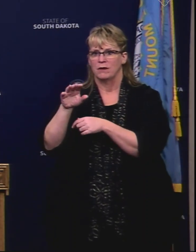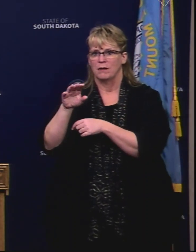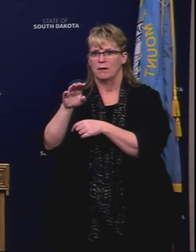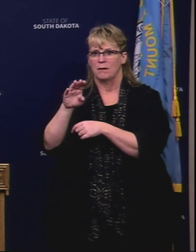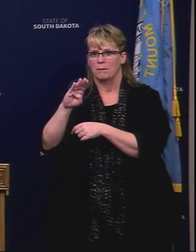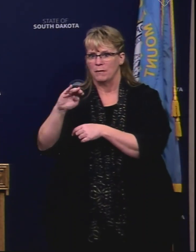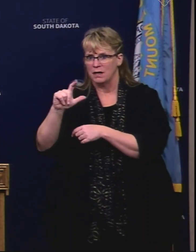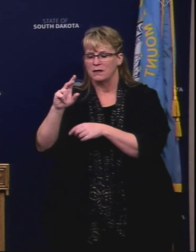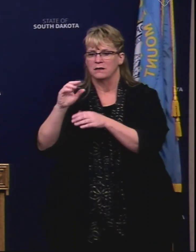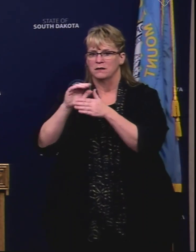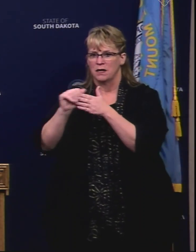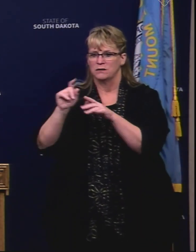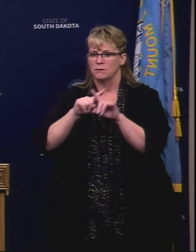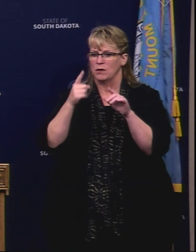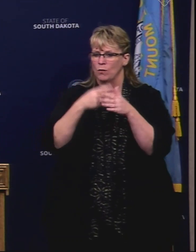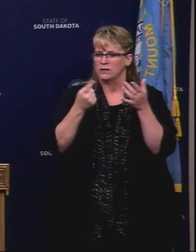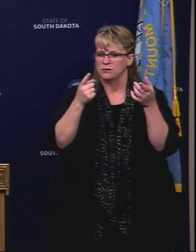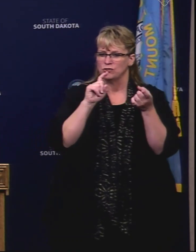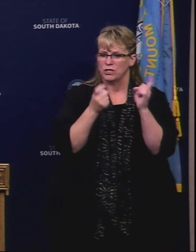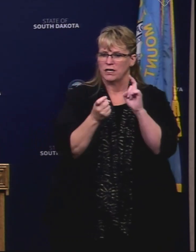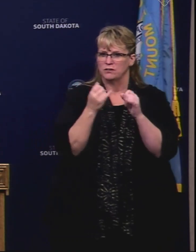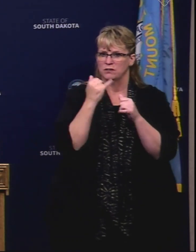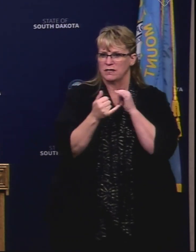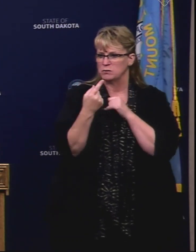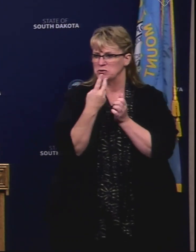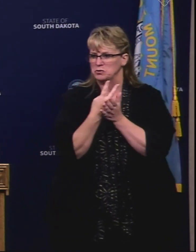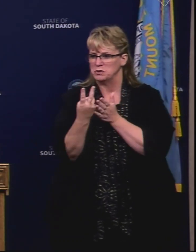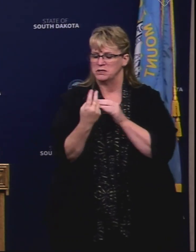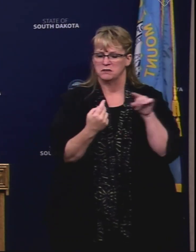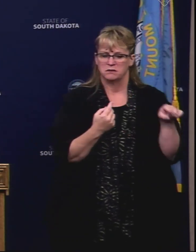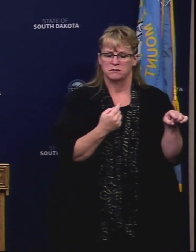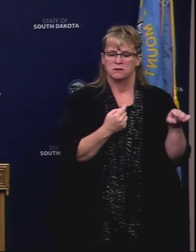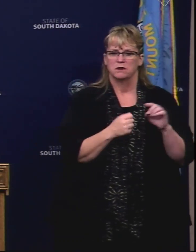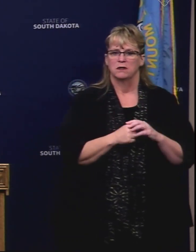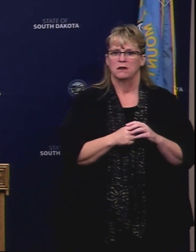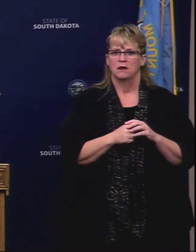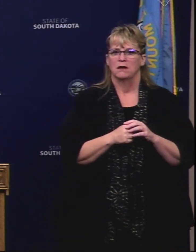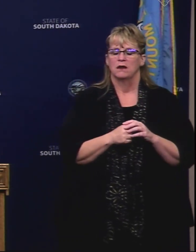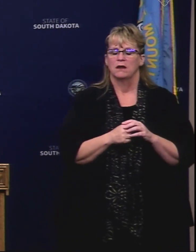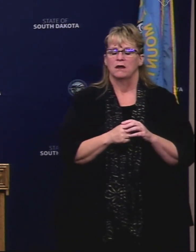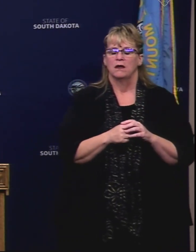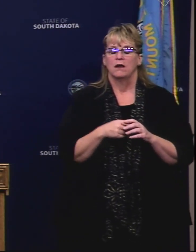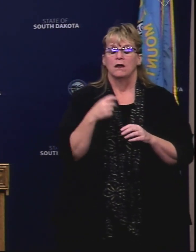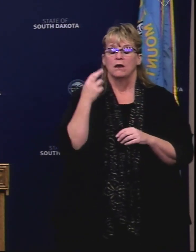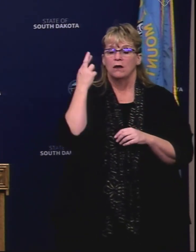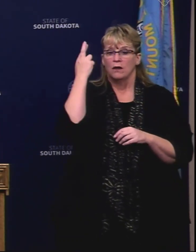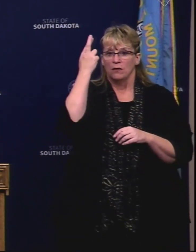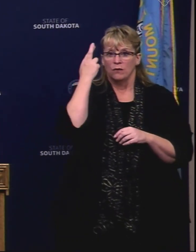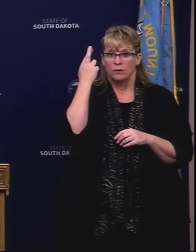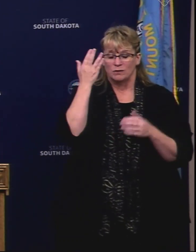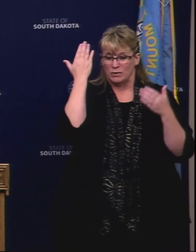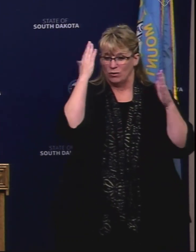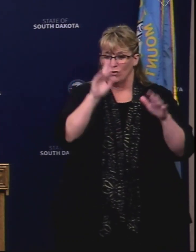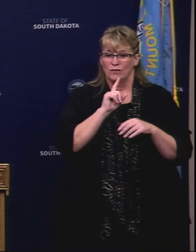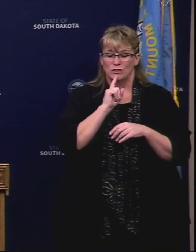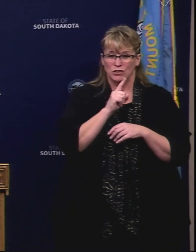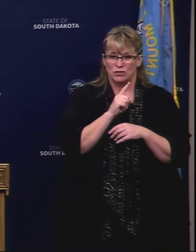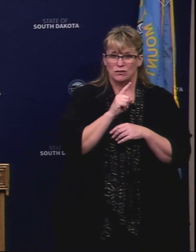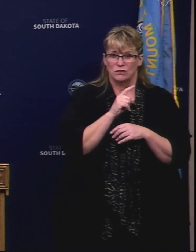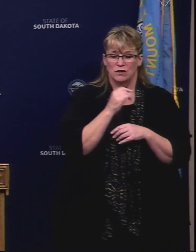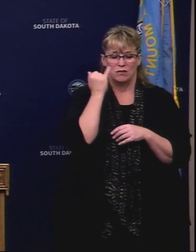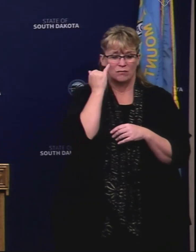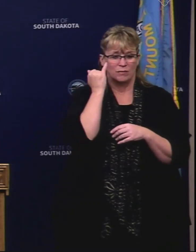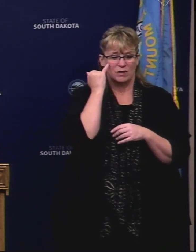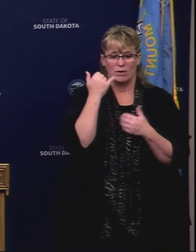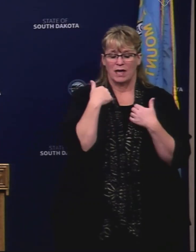But what's been happening the past couple of weeks? The reason that we don't know for sure when we will have a special